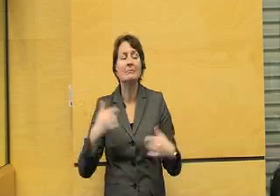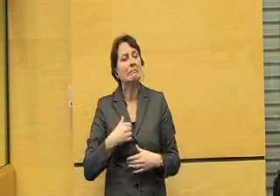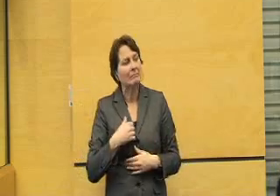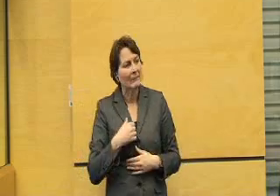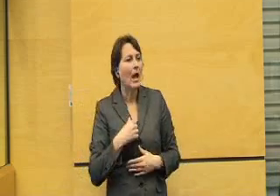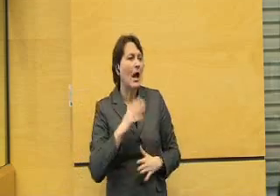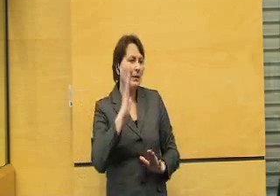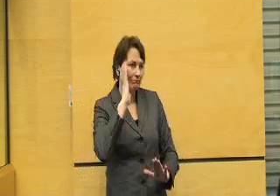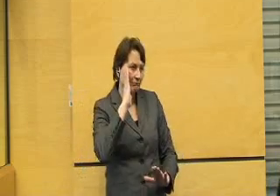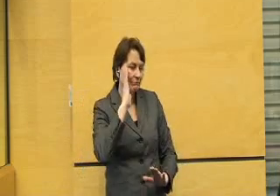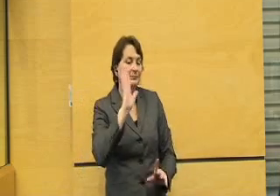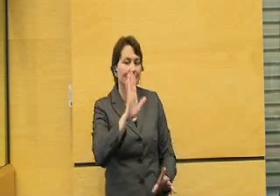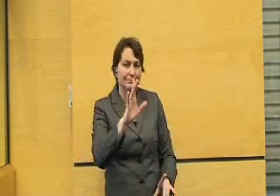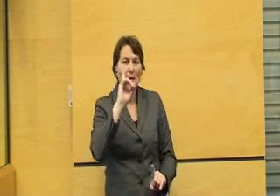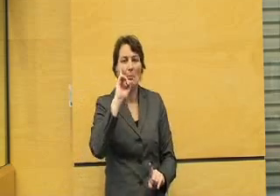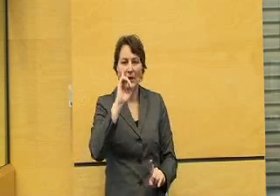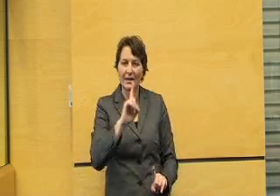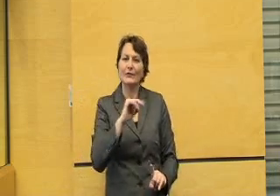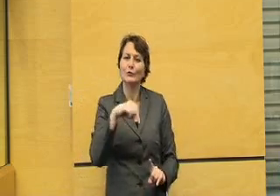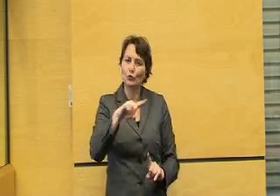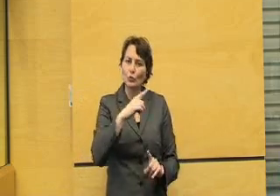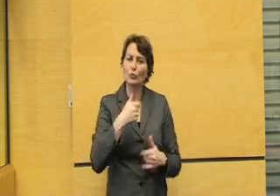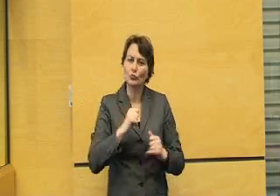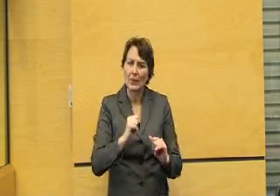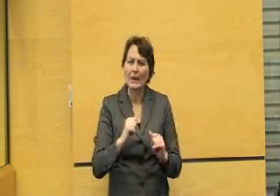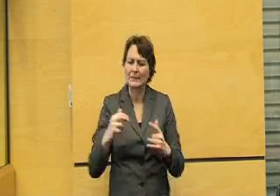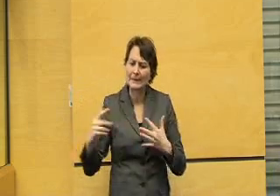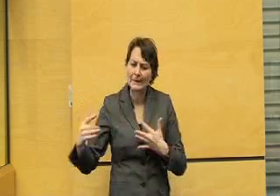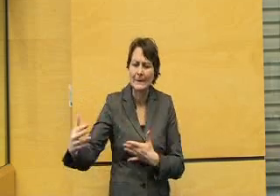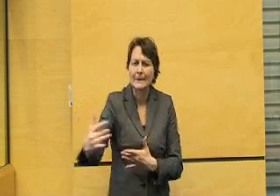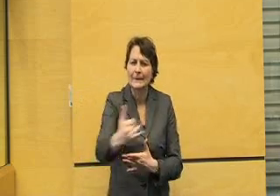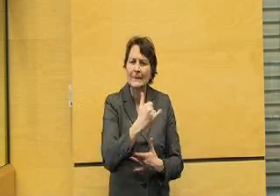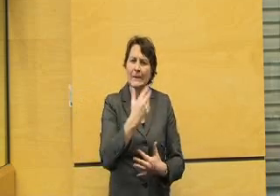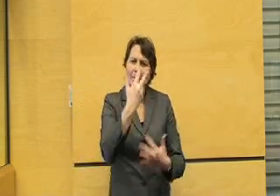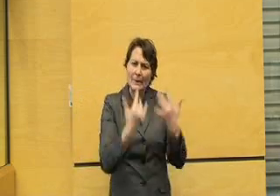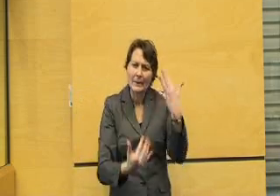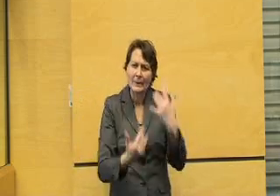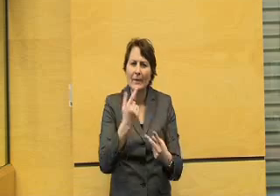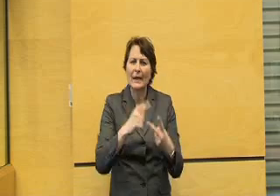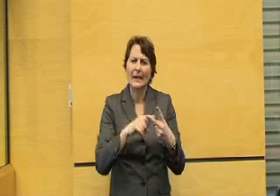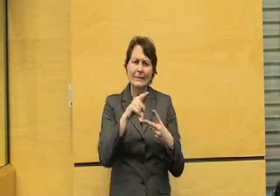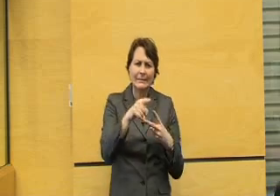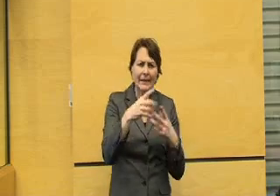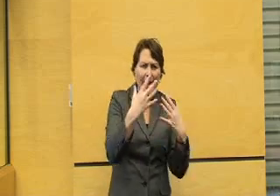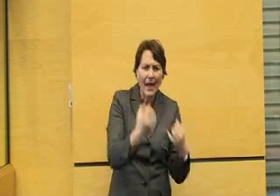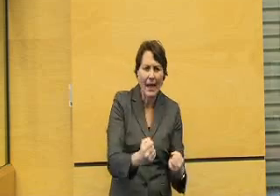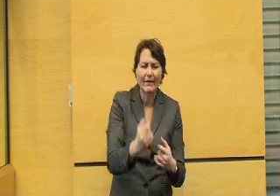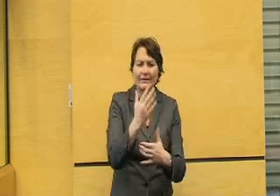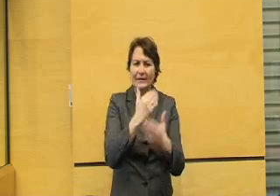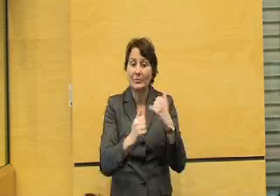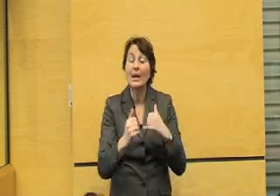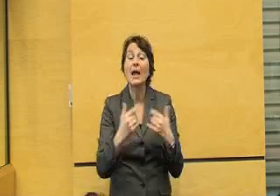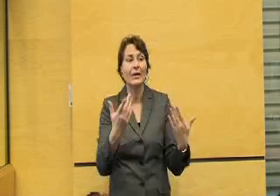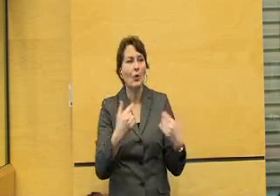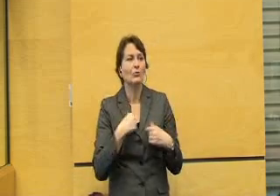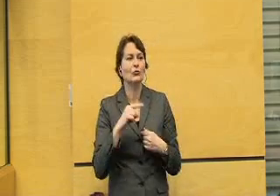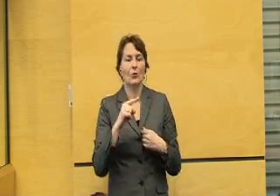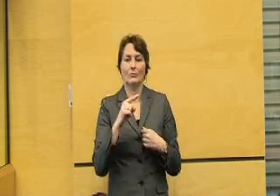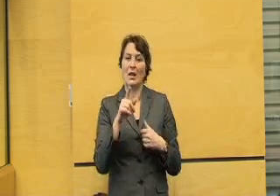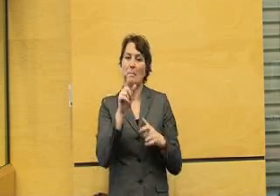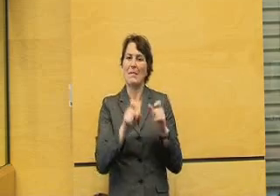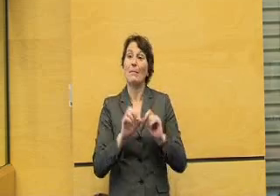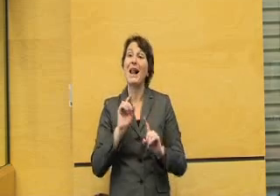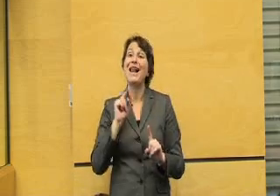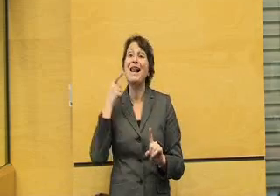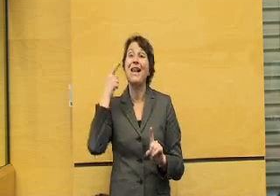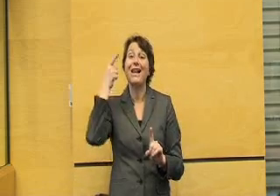identify and certify the disabilities of persons living in remote areas, in the